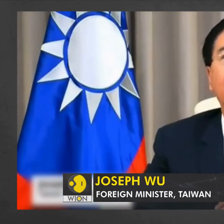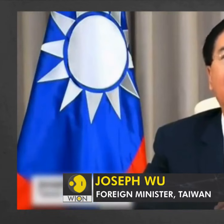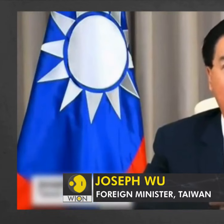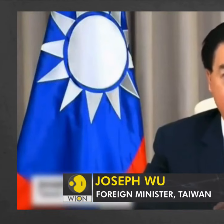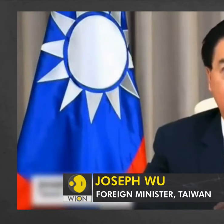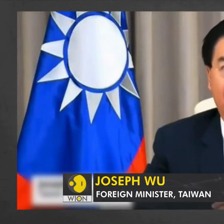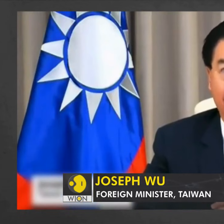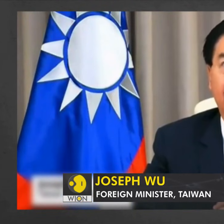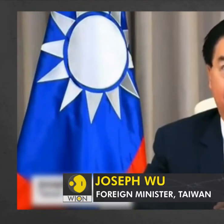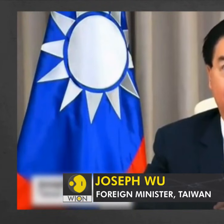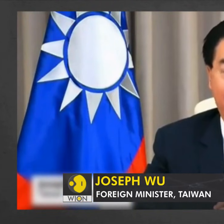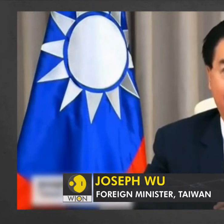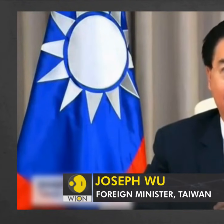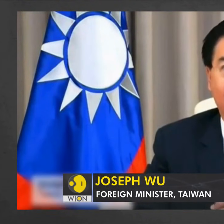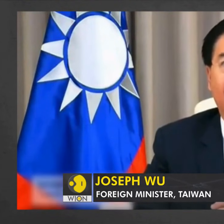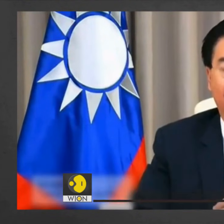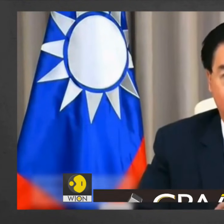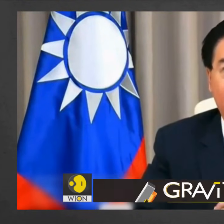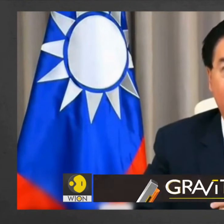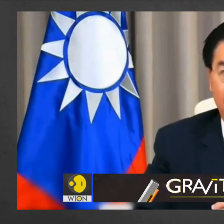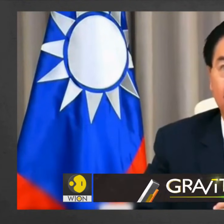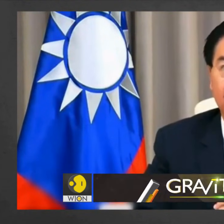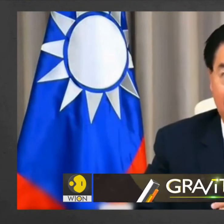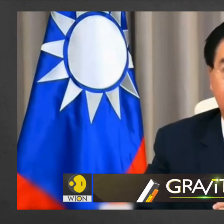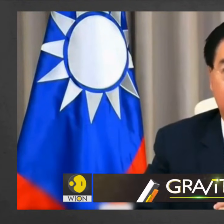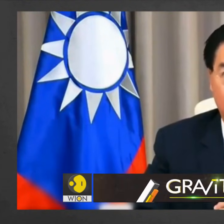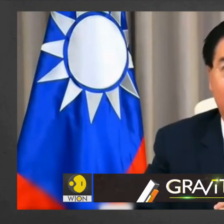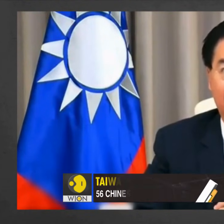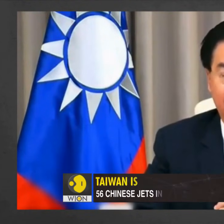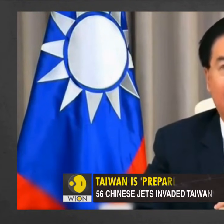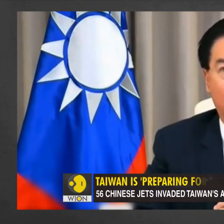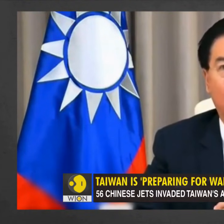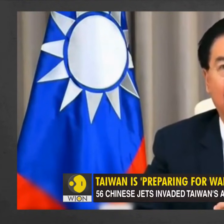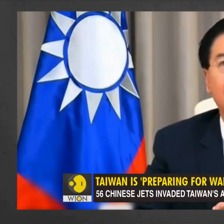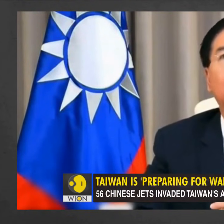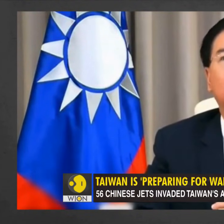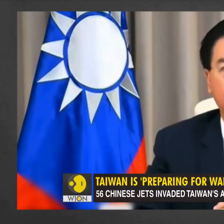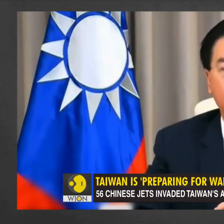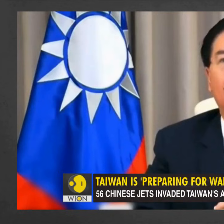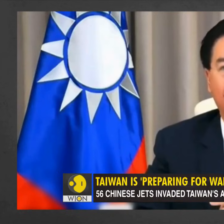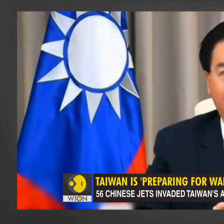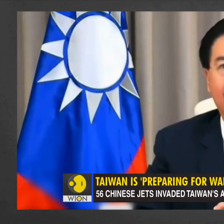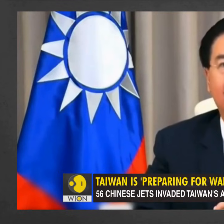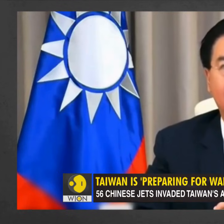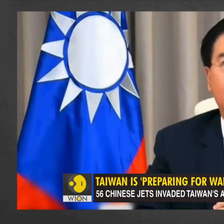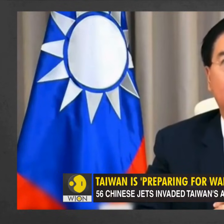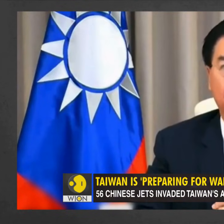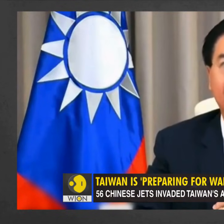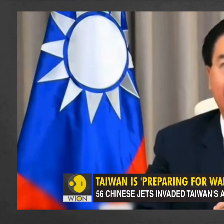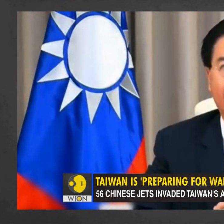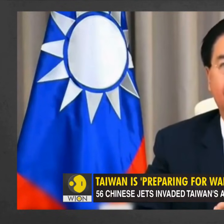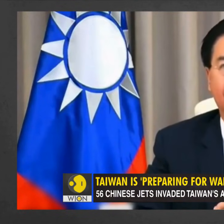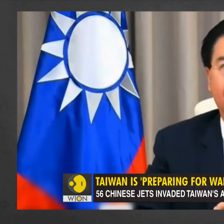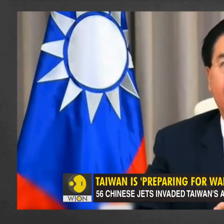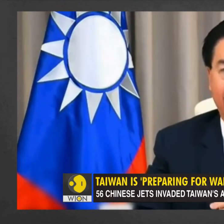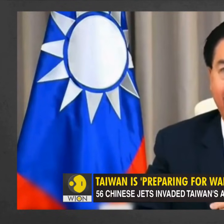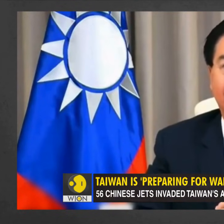are absolutely committed to that. And if China is going to launch a war against Taiwan, we will fight to the end, and that is